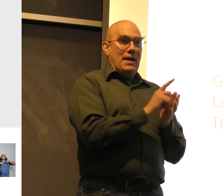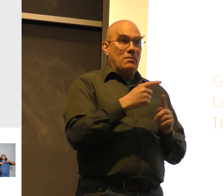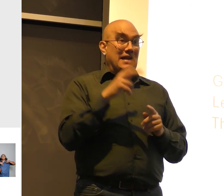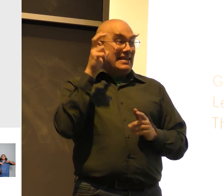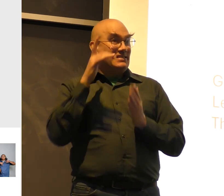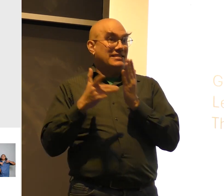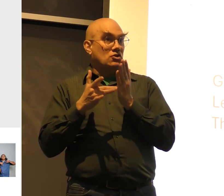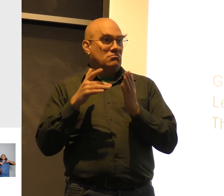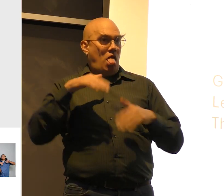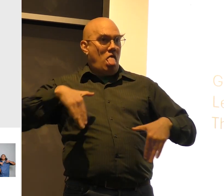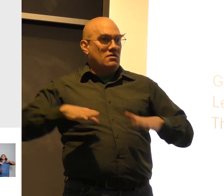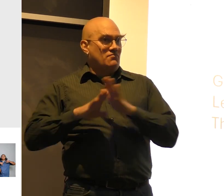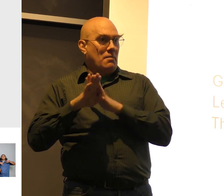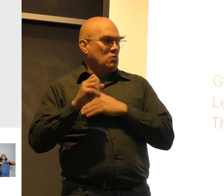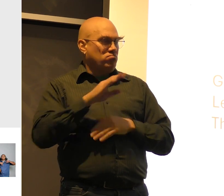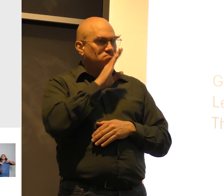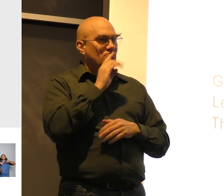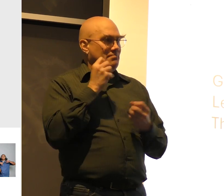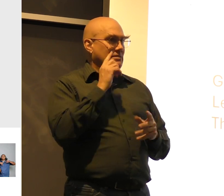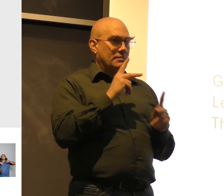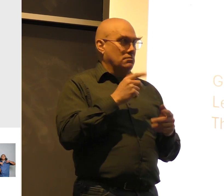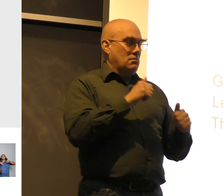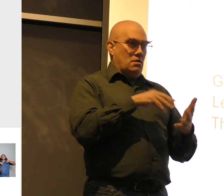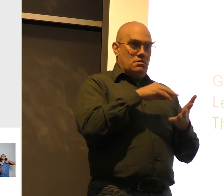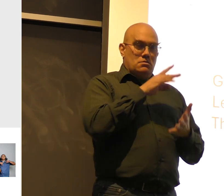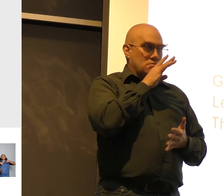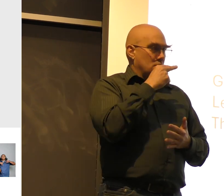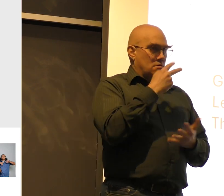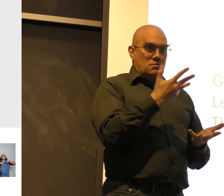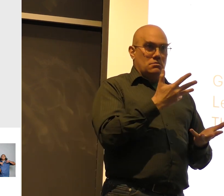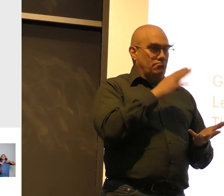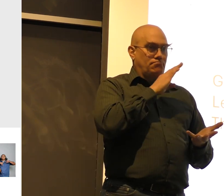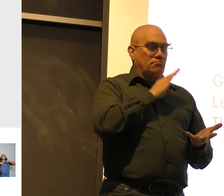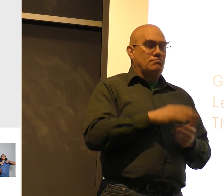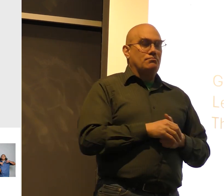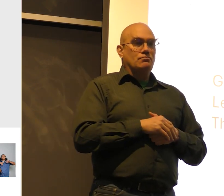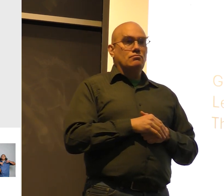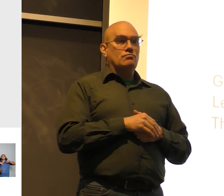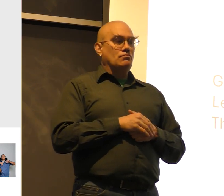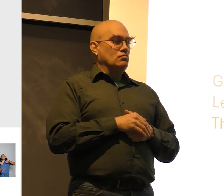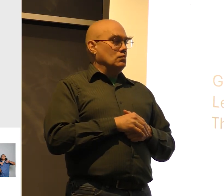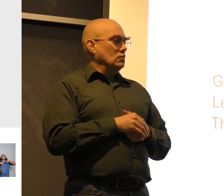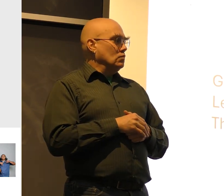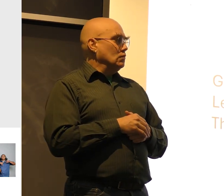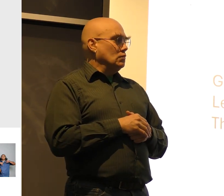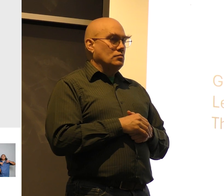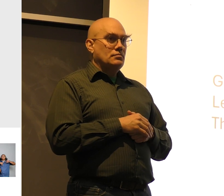became entrenched during a time where listening technology hadn't emerged yet. deaf people being forced to speak and